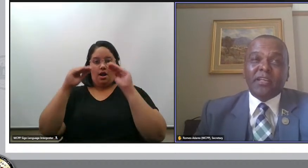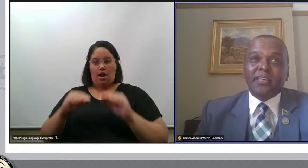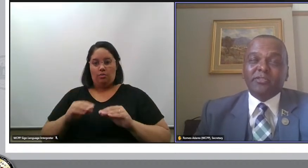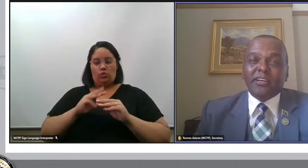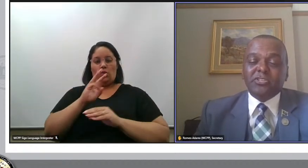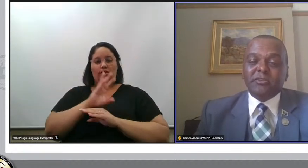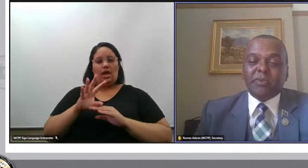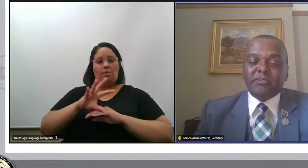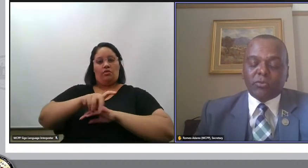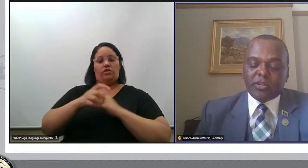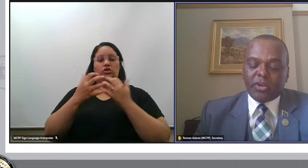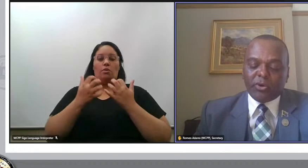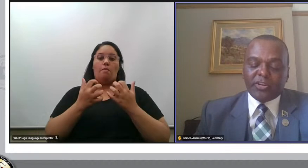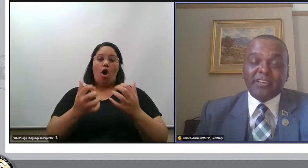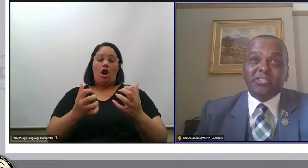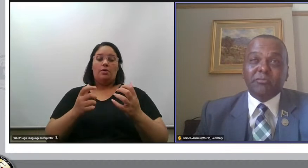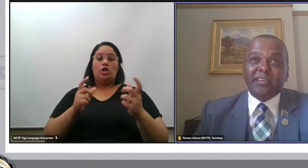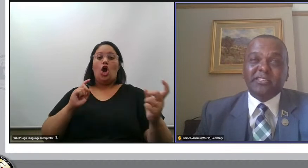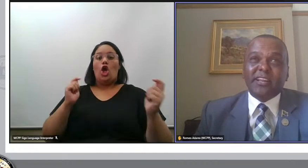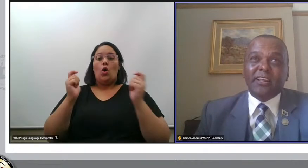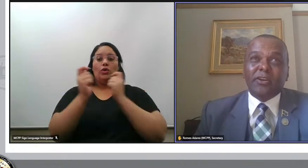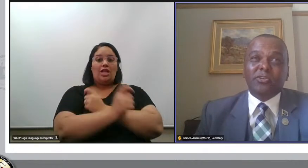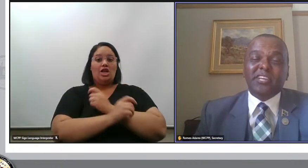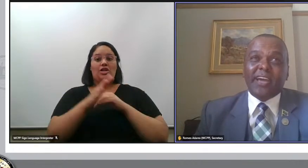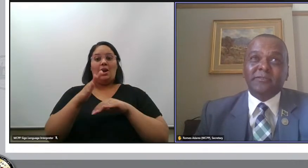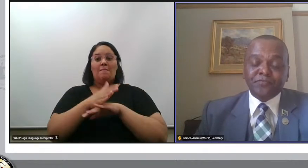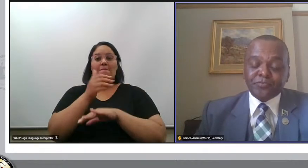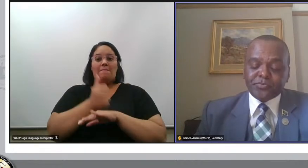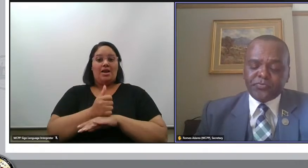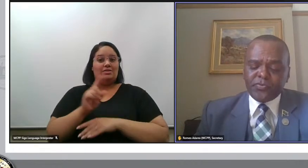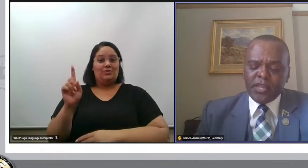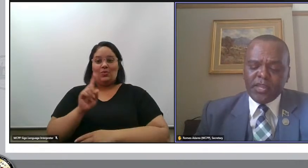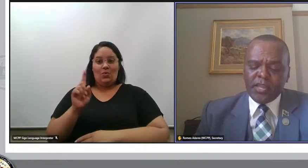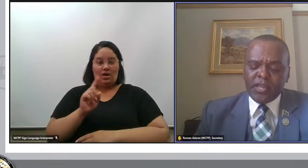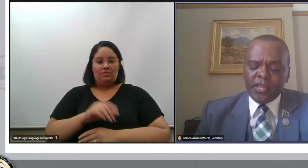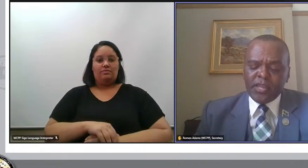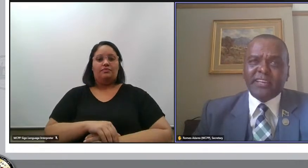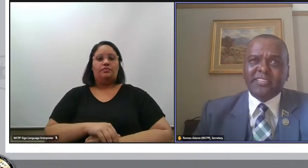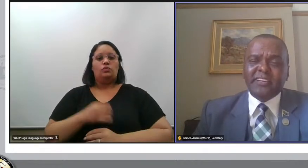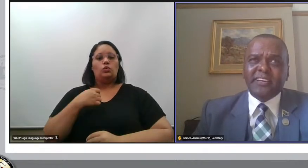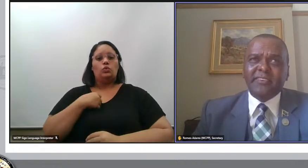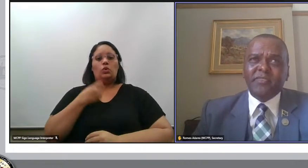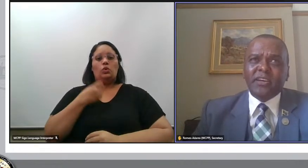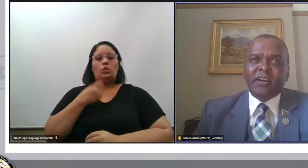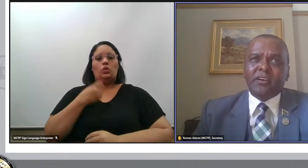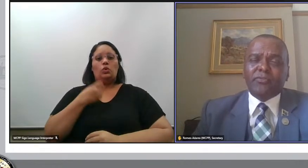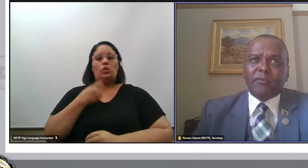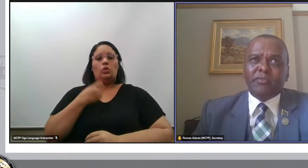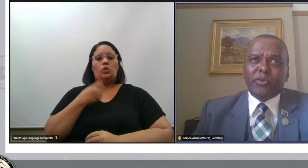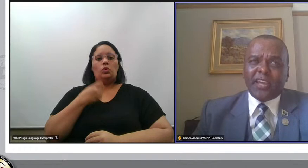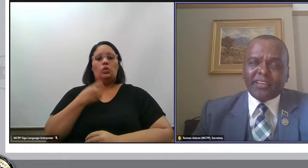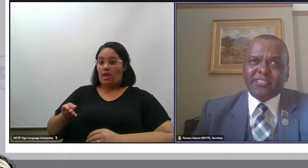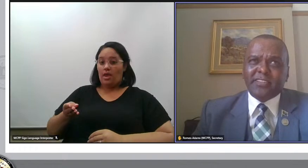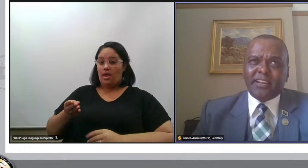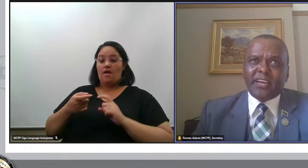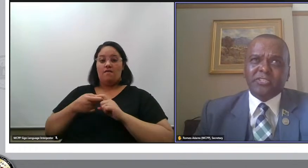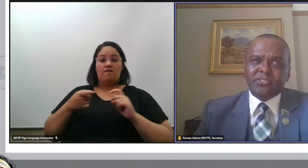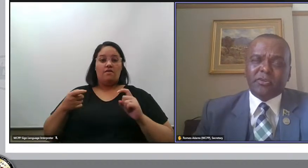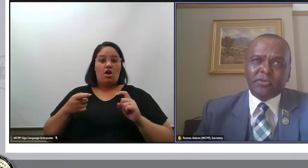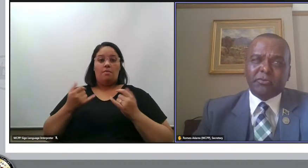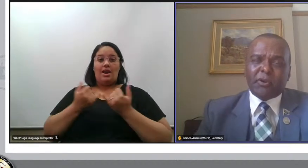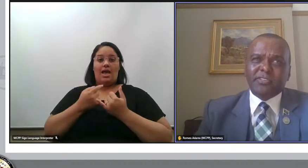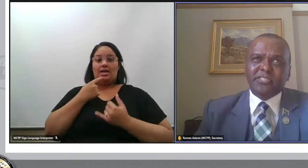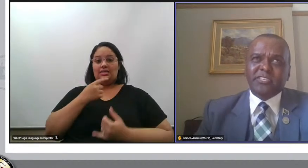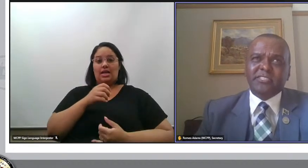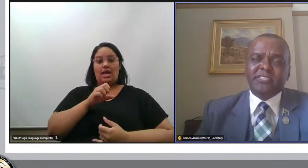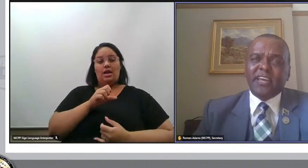Parliament. The rotation base or the coordination basically looks at who will be attending for the SA delegation.